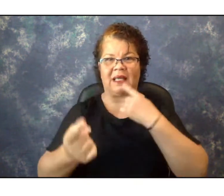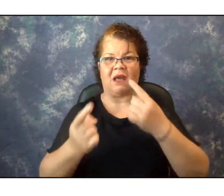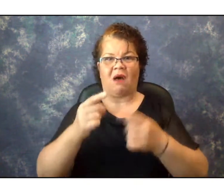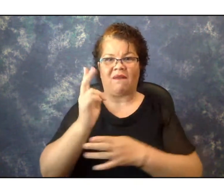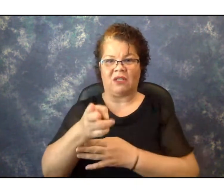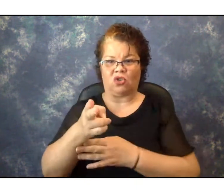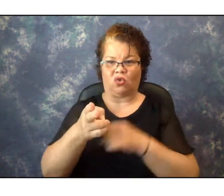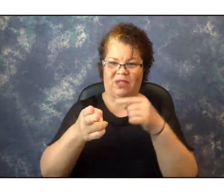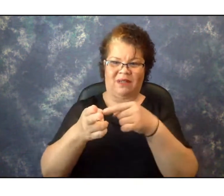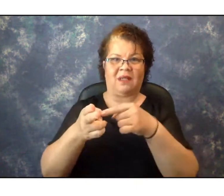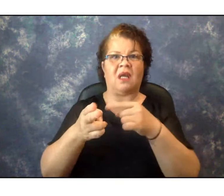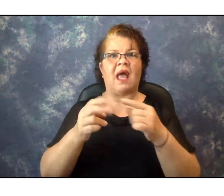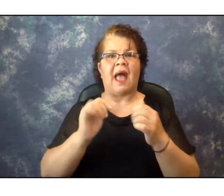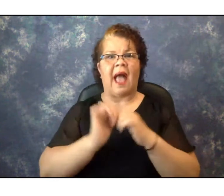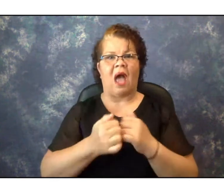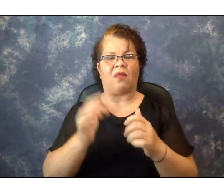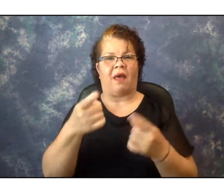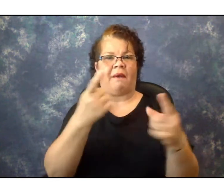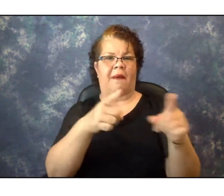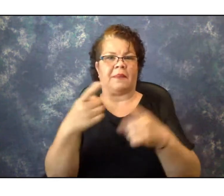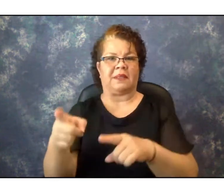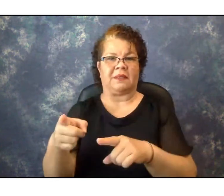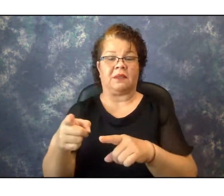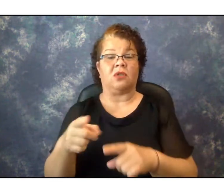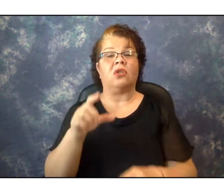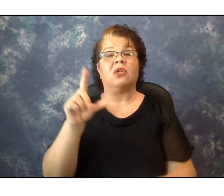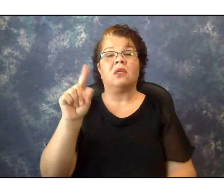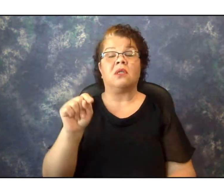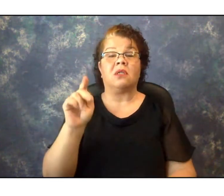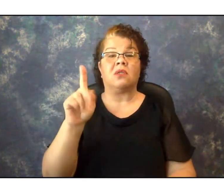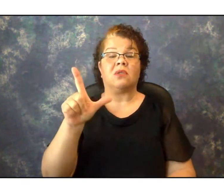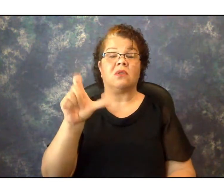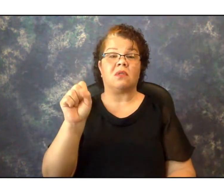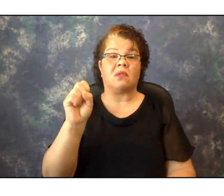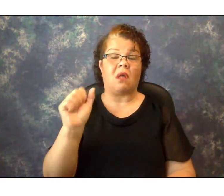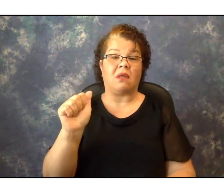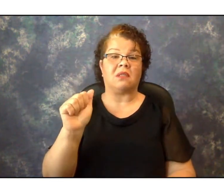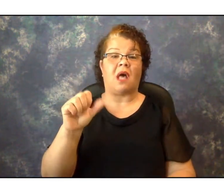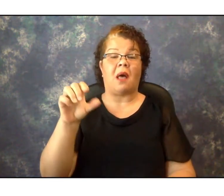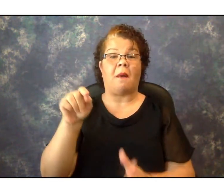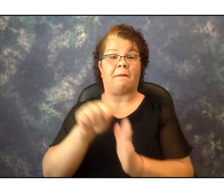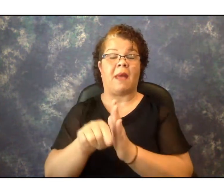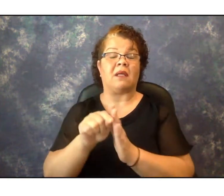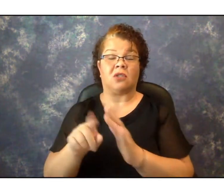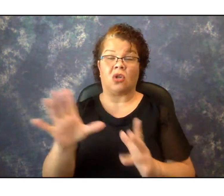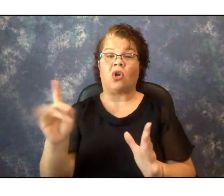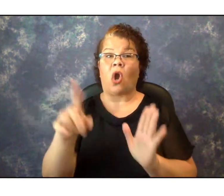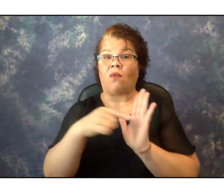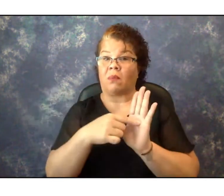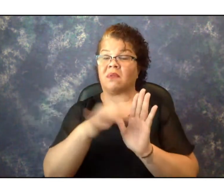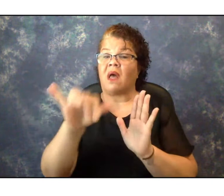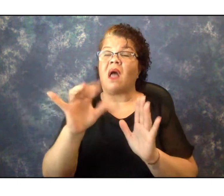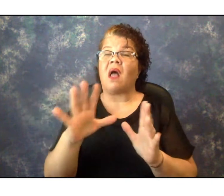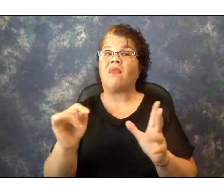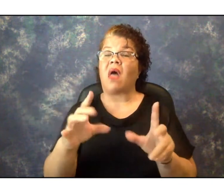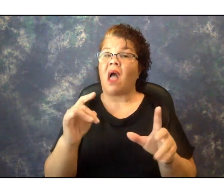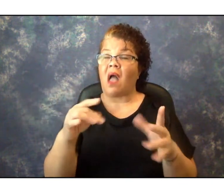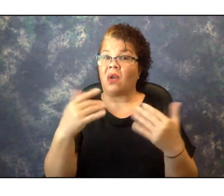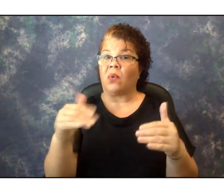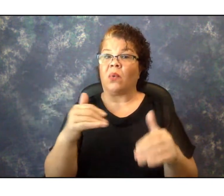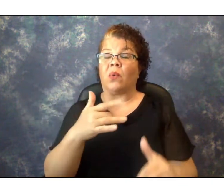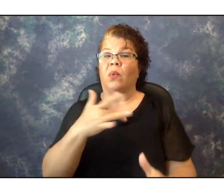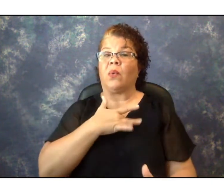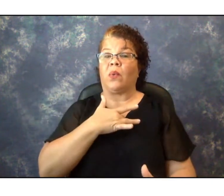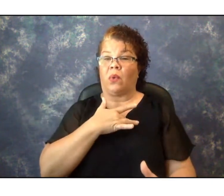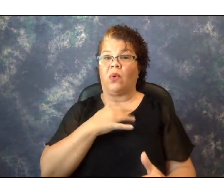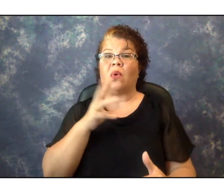And I think the Tulsa Massacre, these race massacres present that in such a powerful way because the other side of the coin is very important too, to